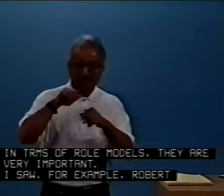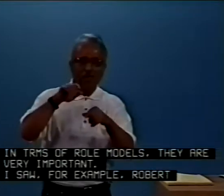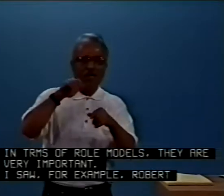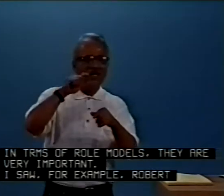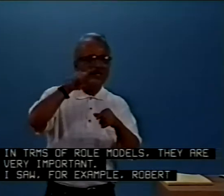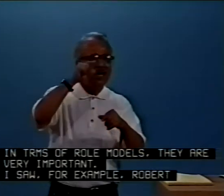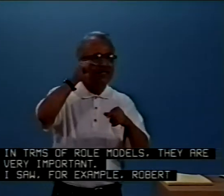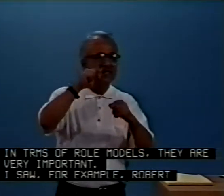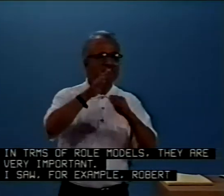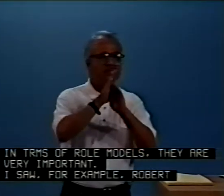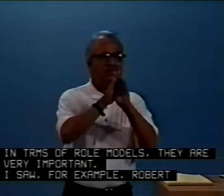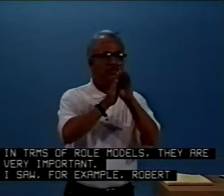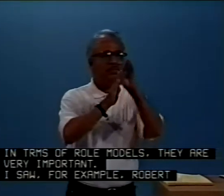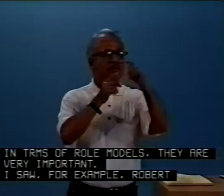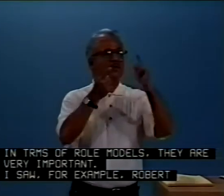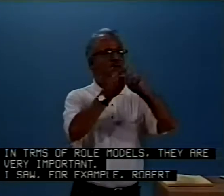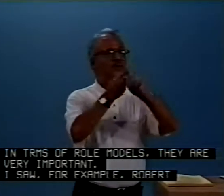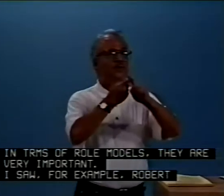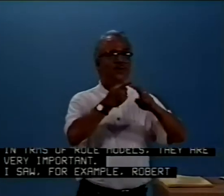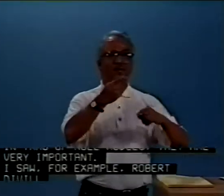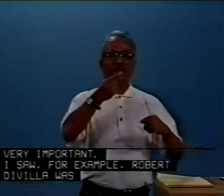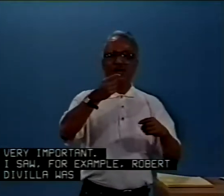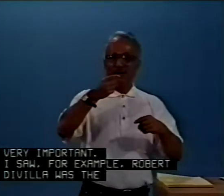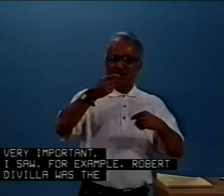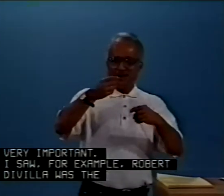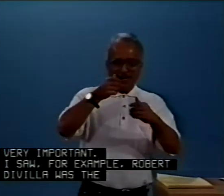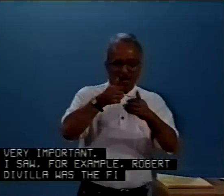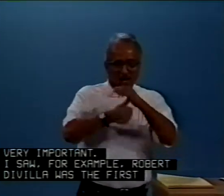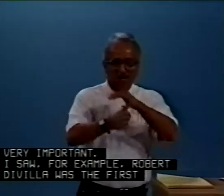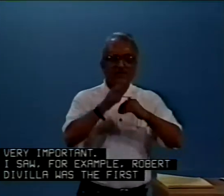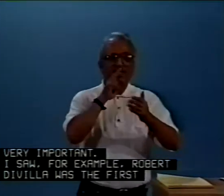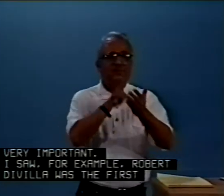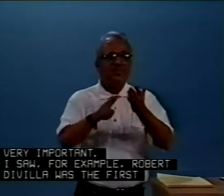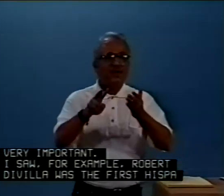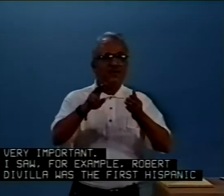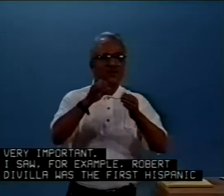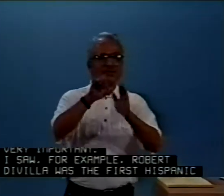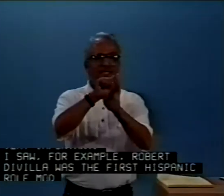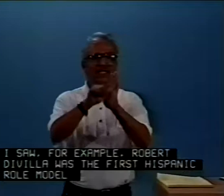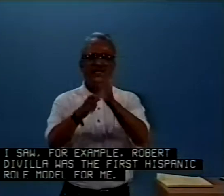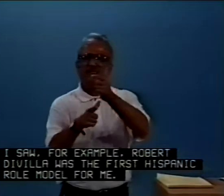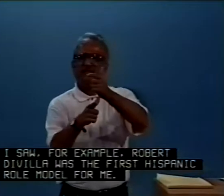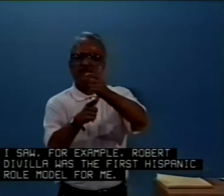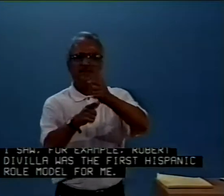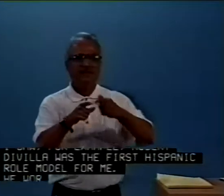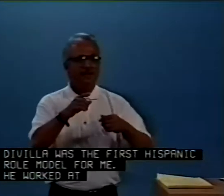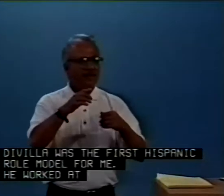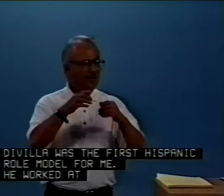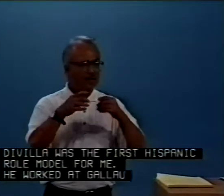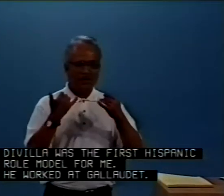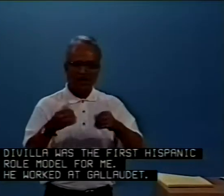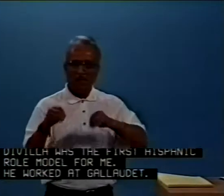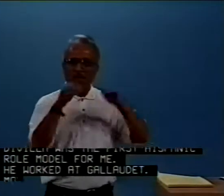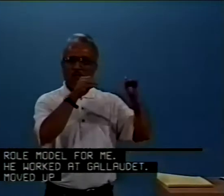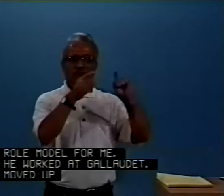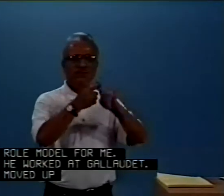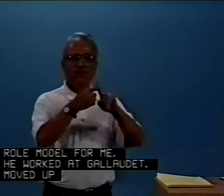He worked at Gallaudet and moved up the ranks, ended up being undersecretary, assistant undersecretary in